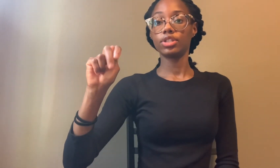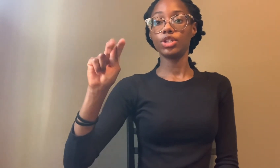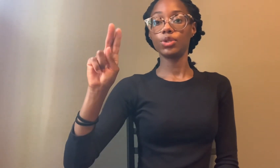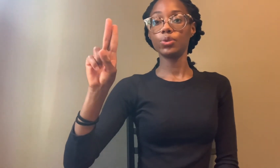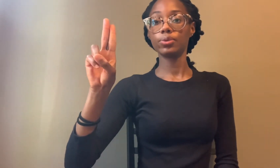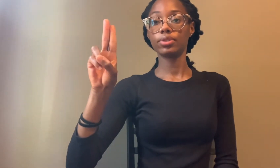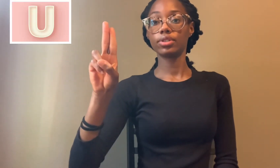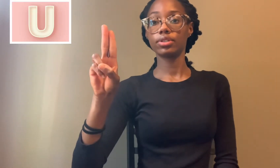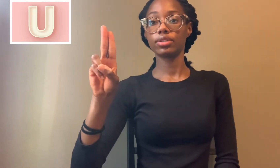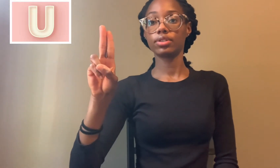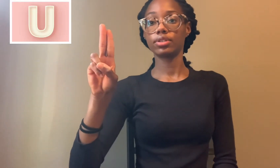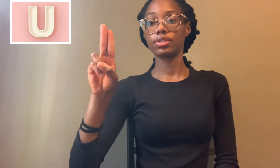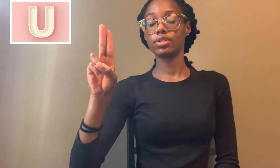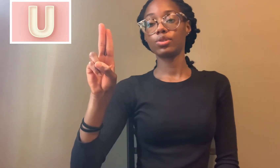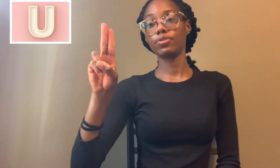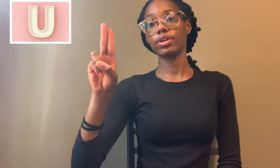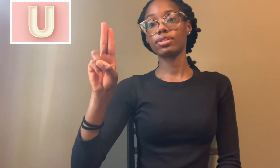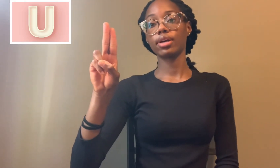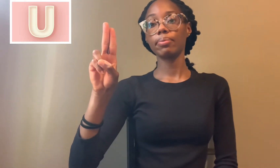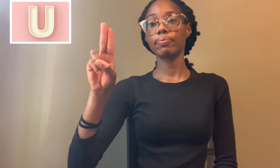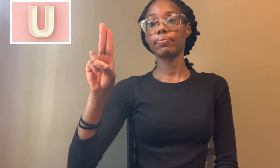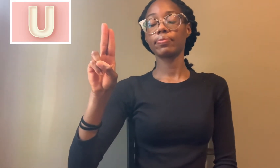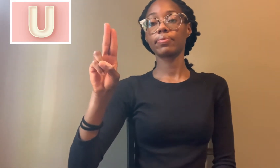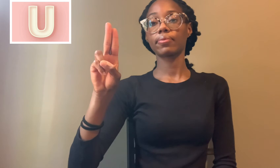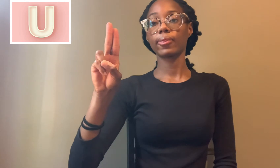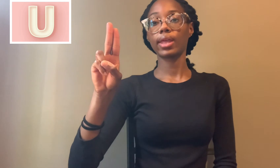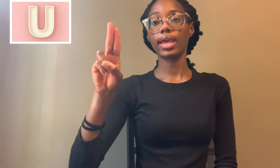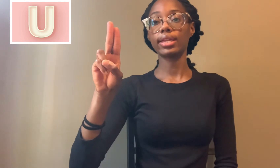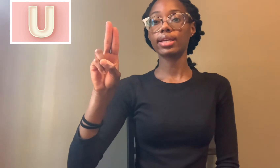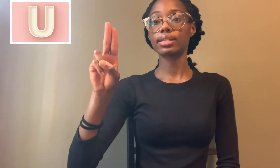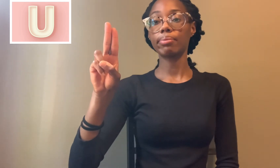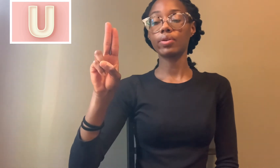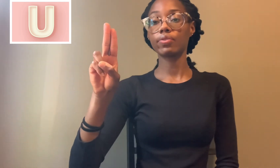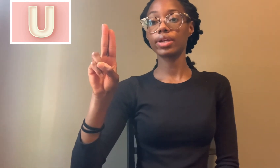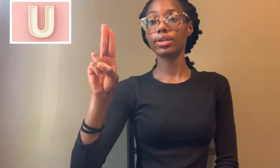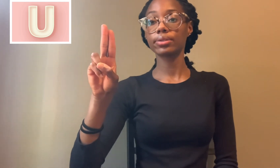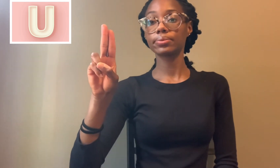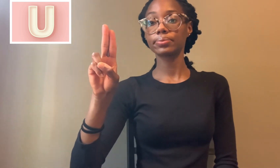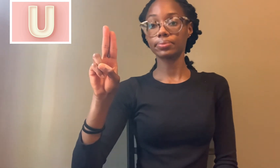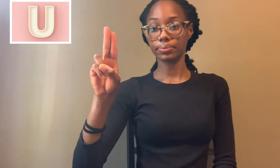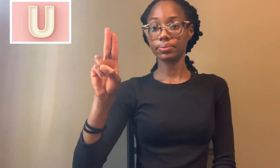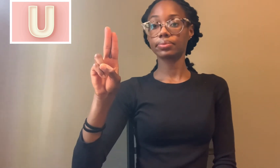U. Two fingers up. Index and middle finger.